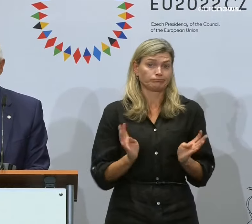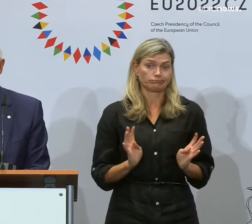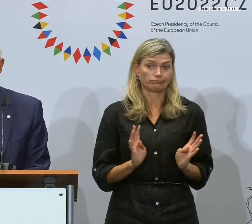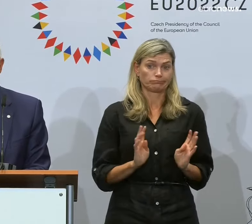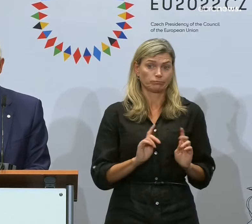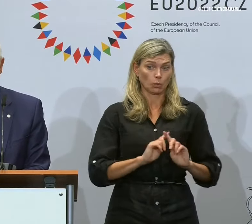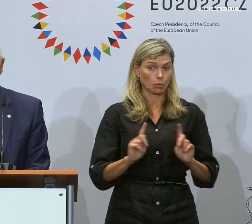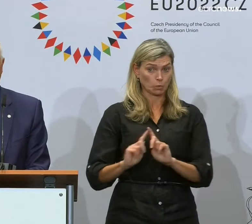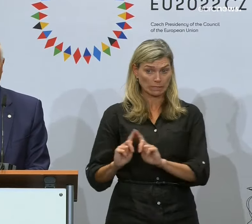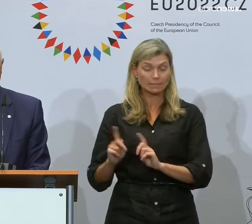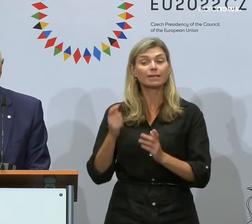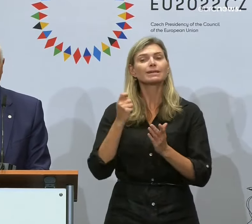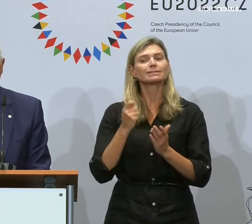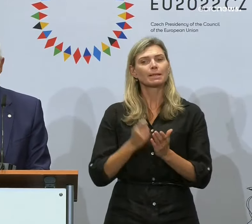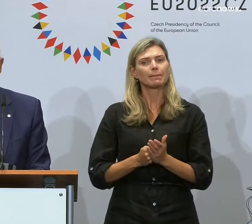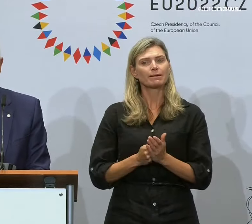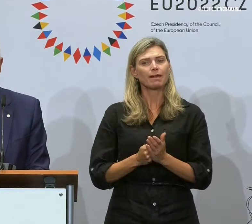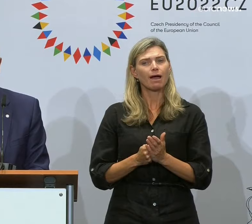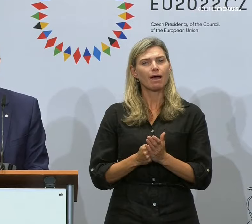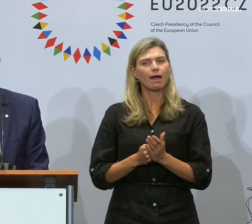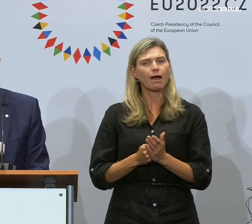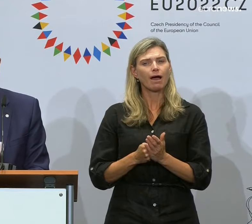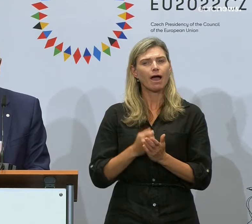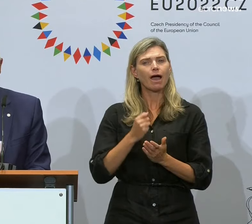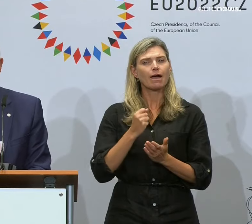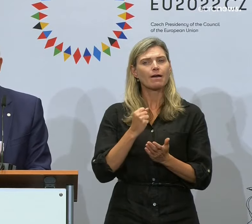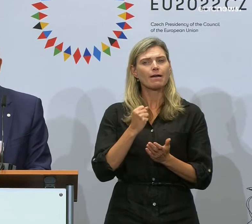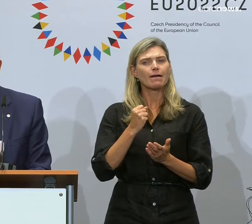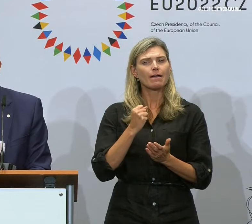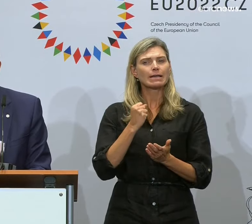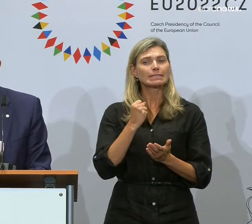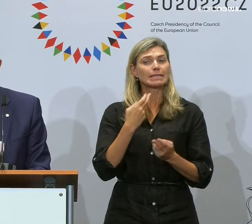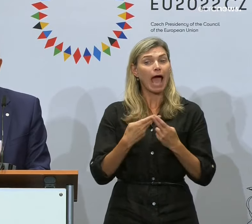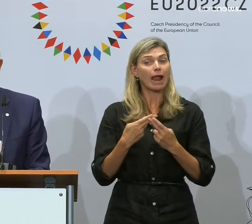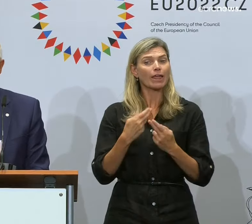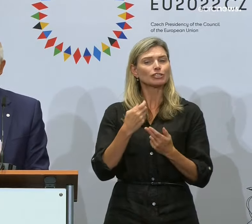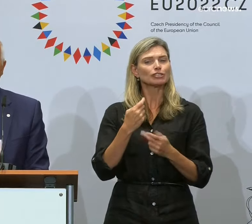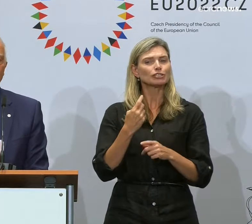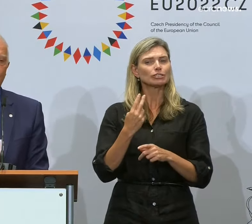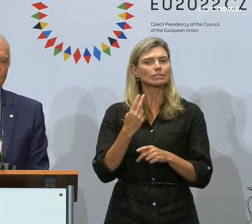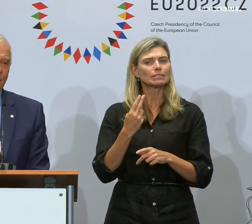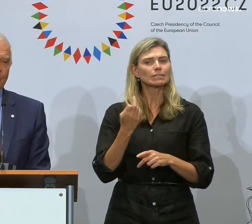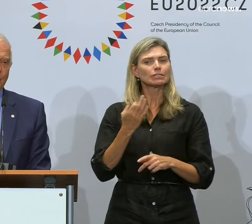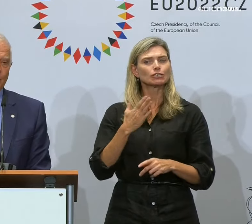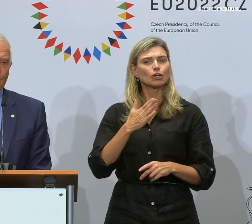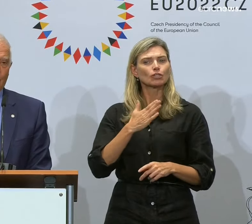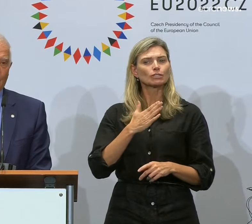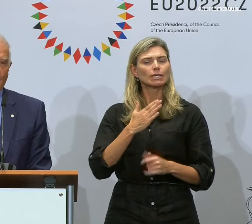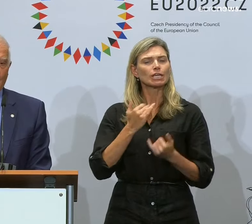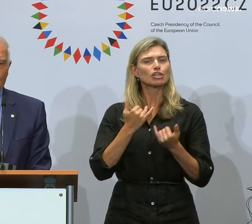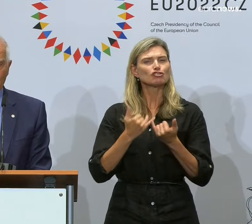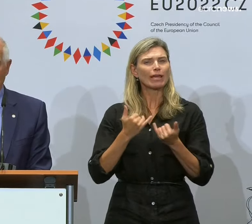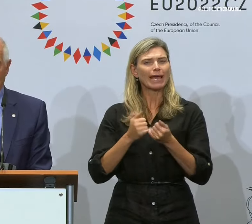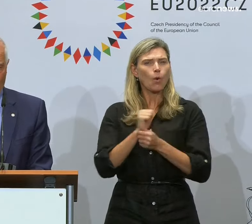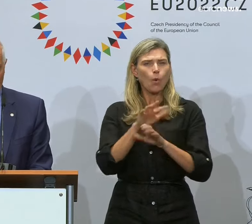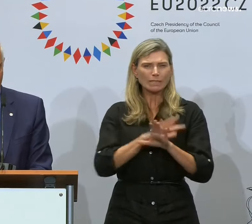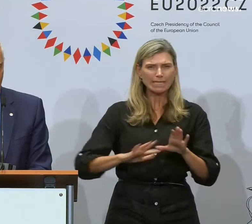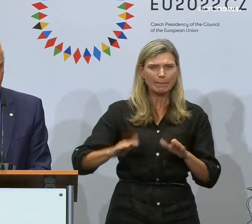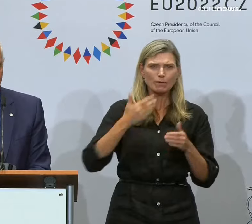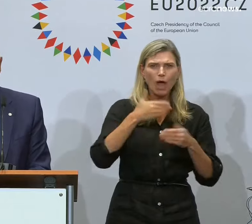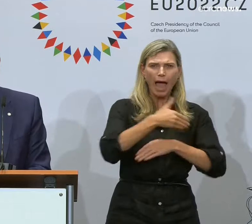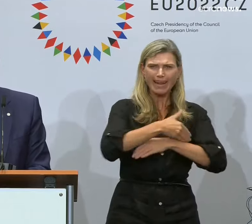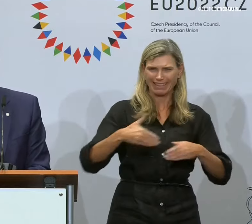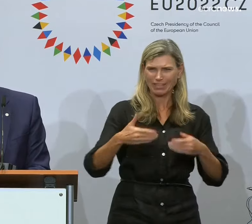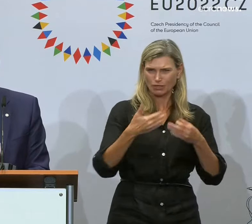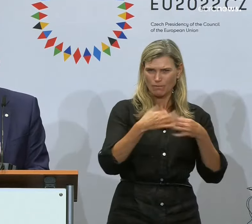in accordance with the Schengen visa code, there is a wide range of possibilities for them. And